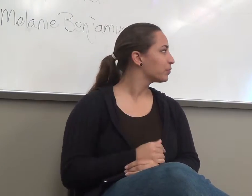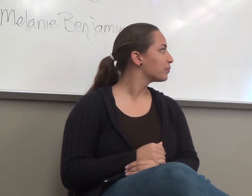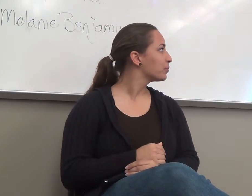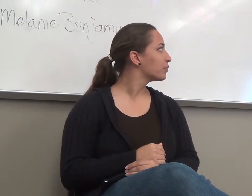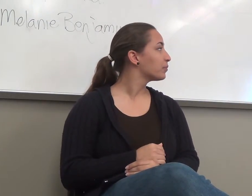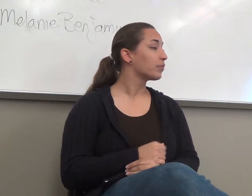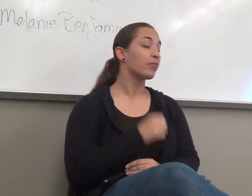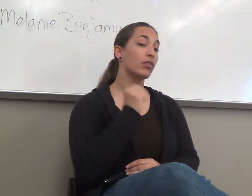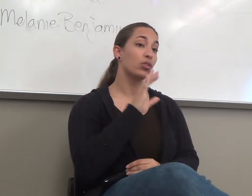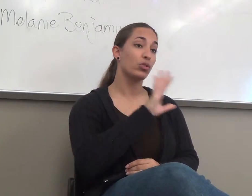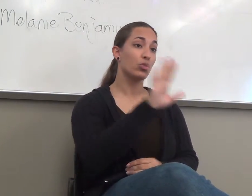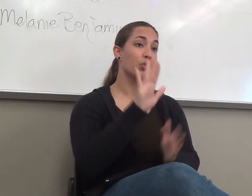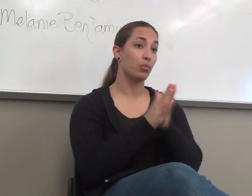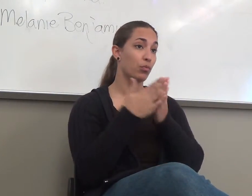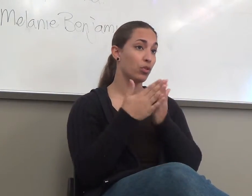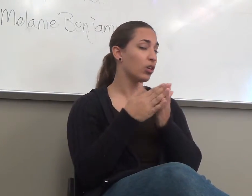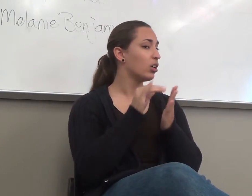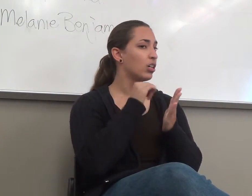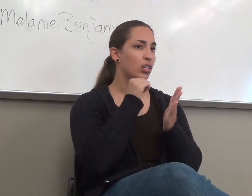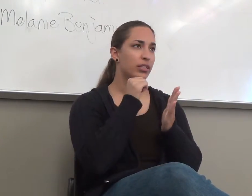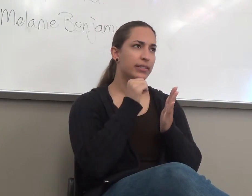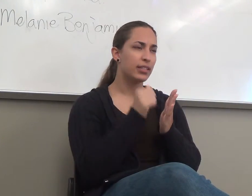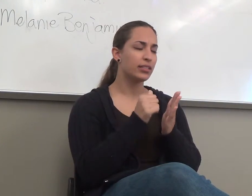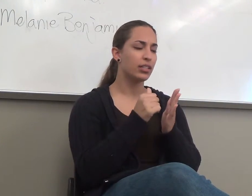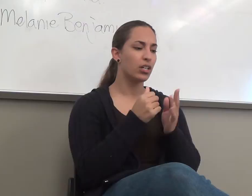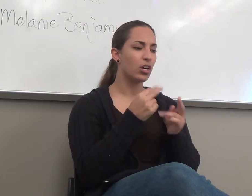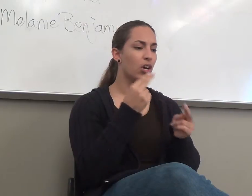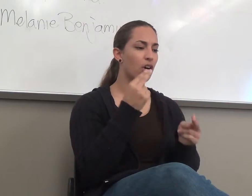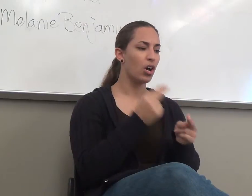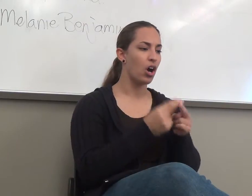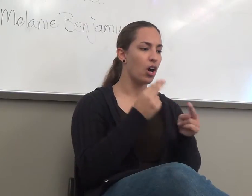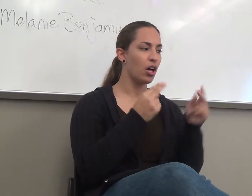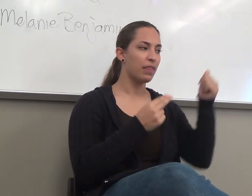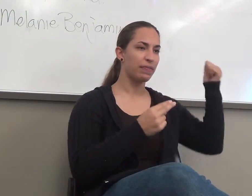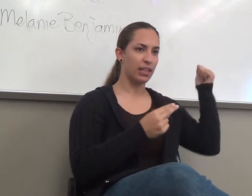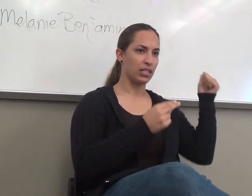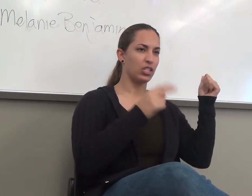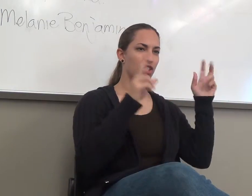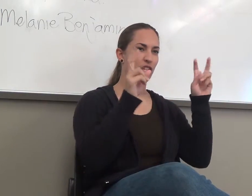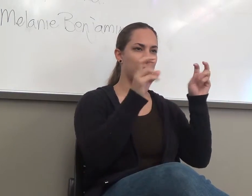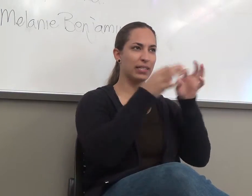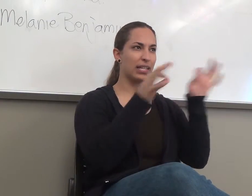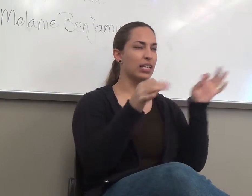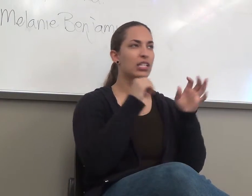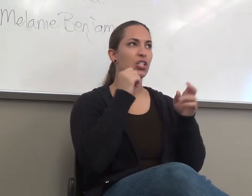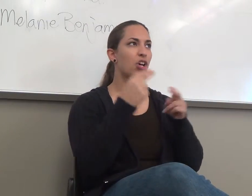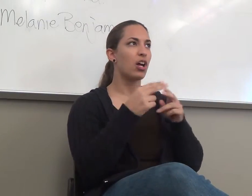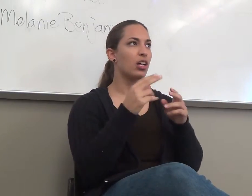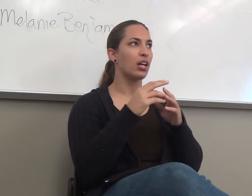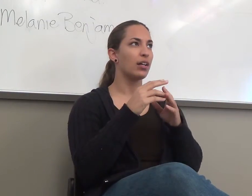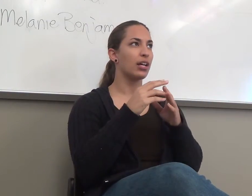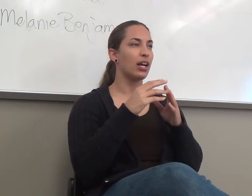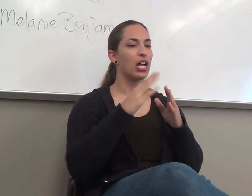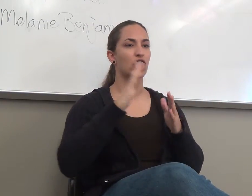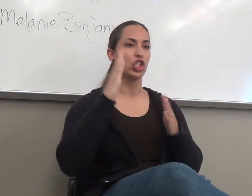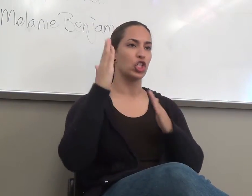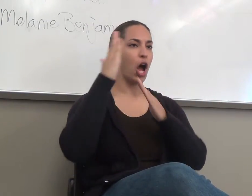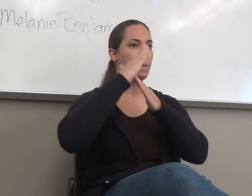Your book doesn't call what this topic sentence needs a dominant impression this